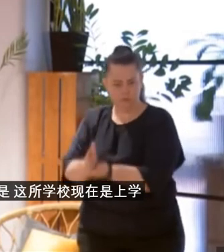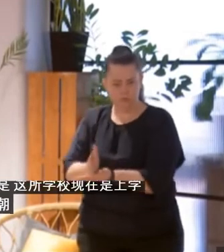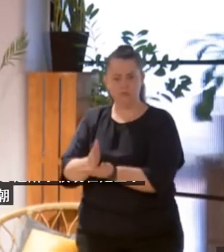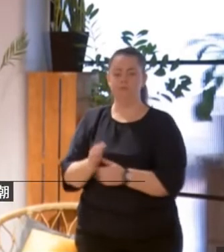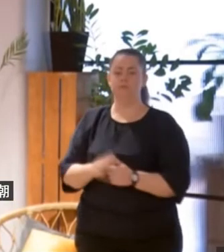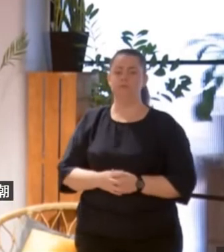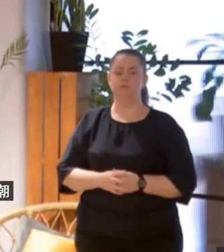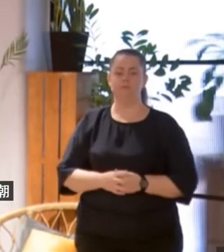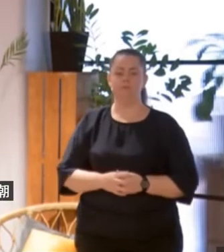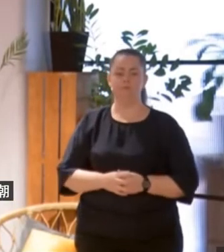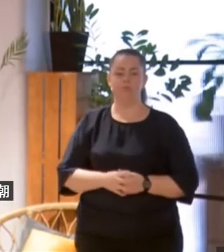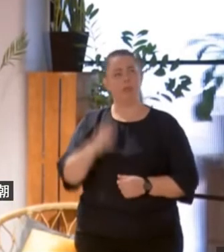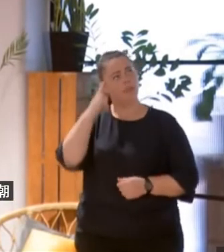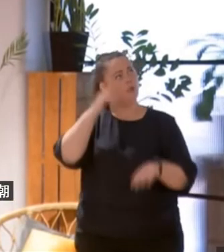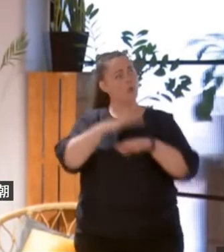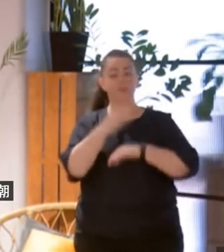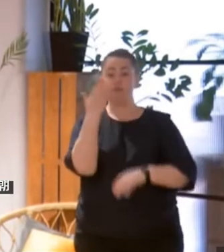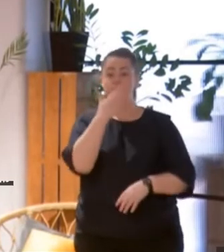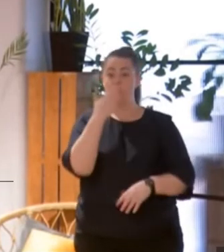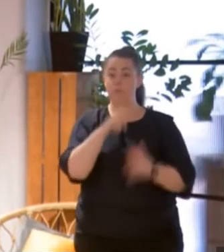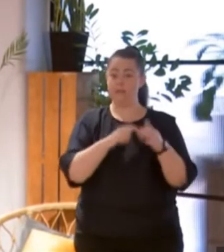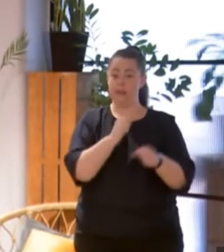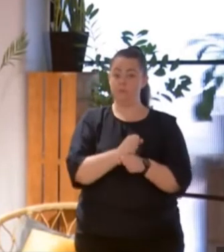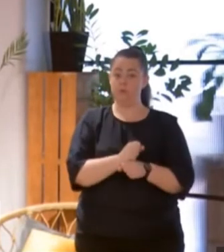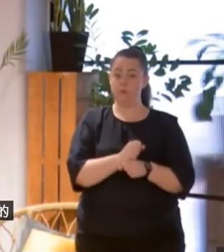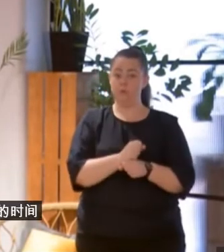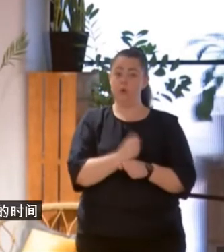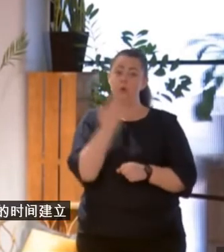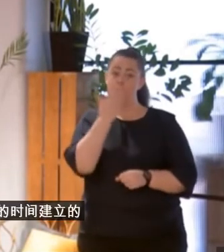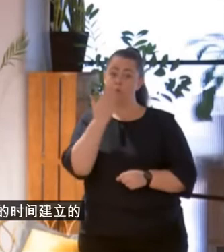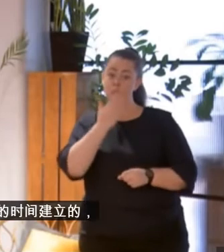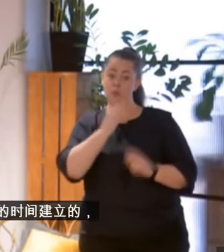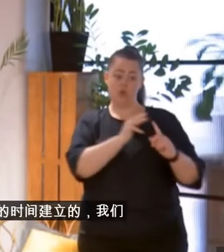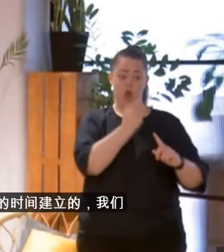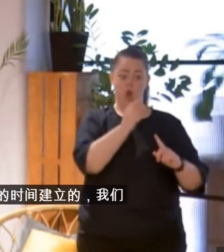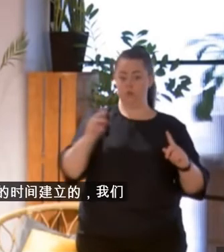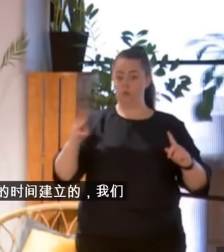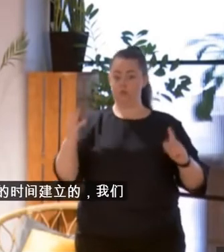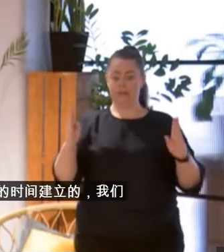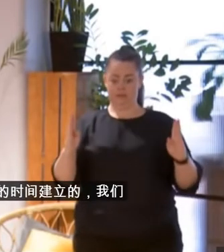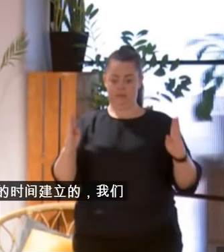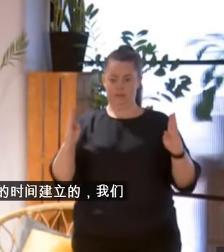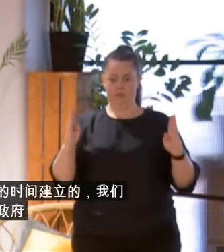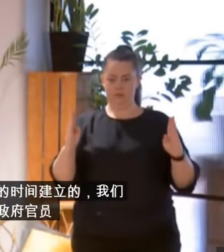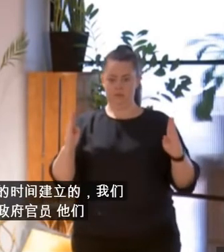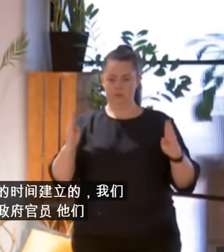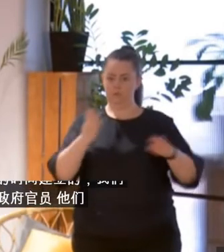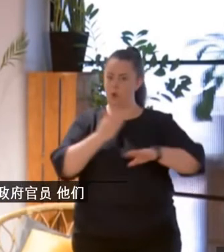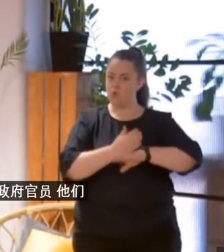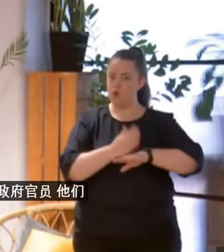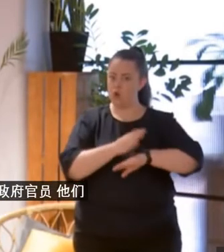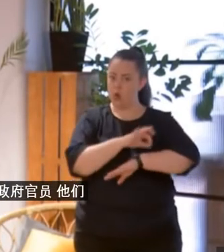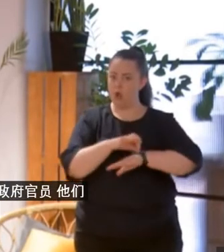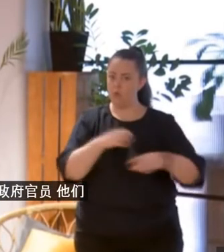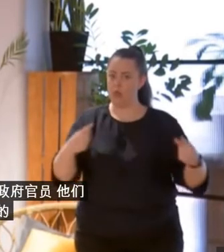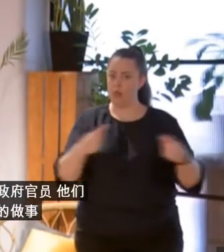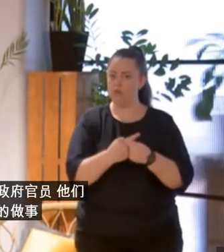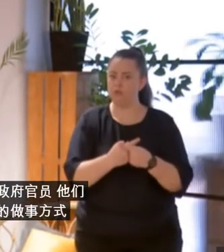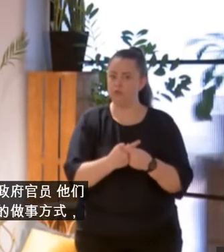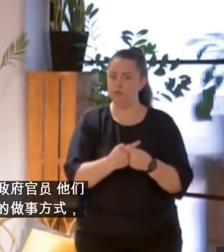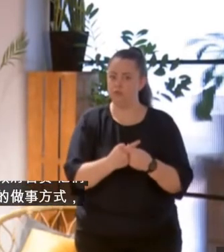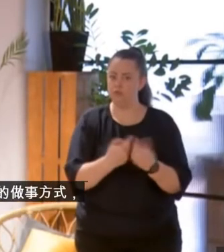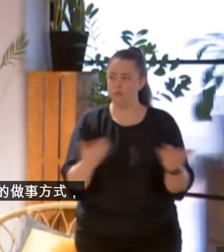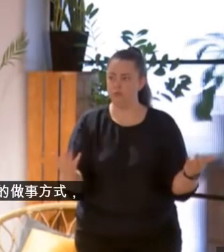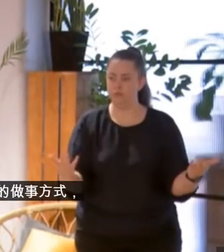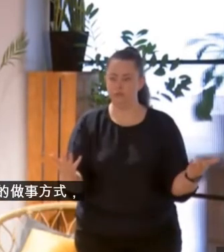school hours are 9 till 3. That was set up at a very, very different time in life. And we are a government that we're looking always at